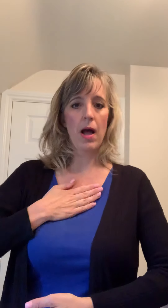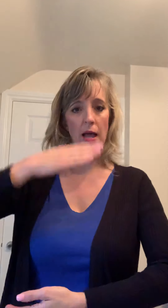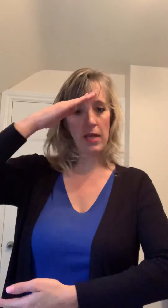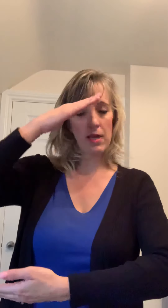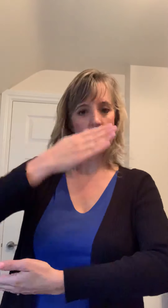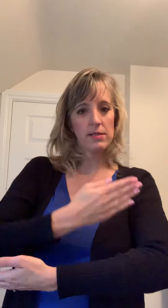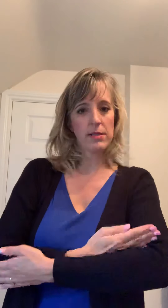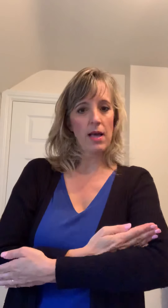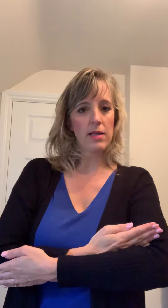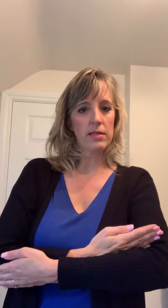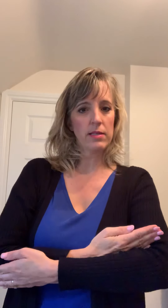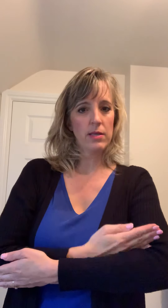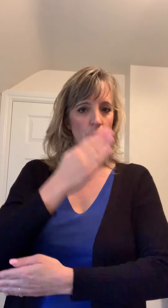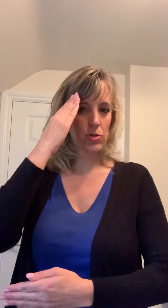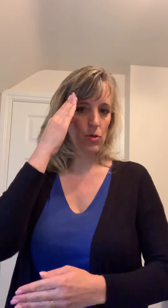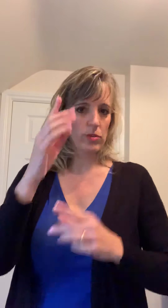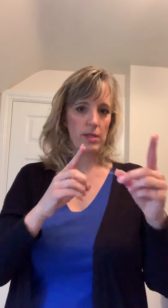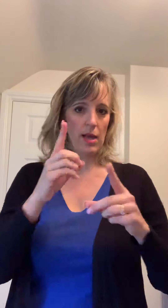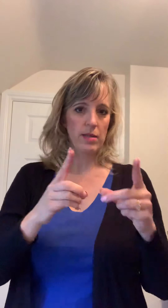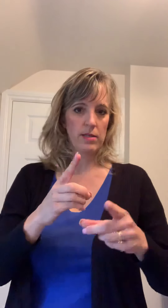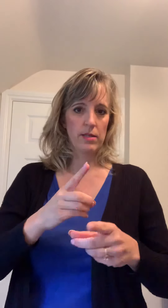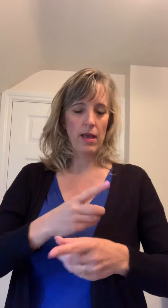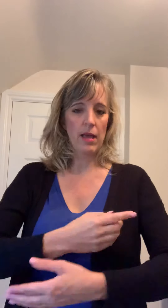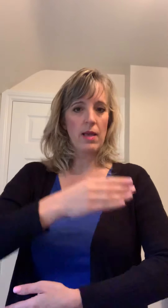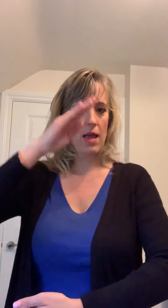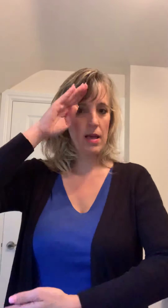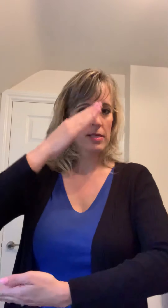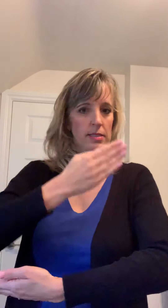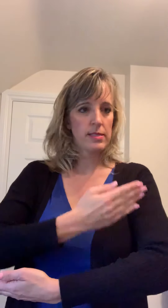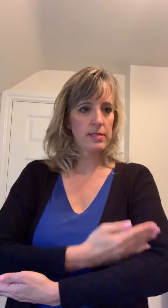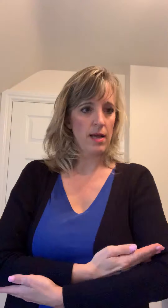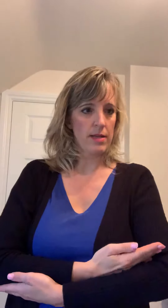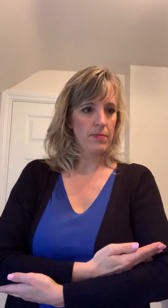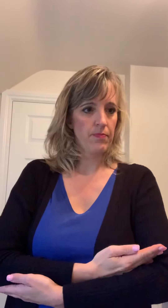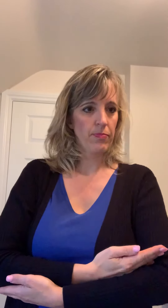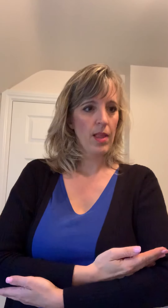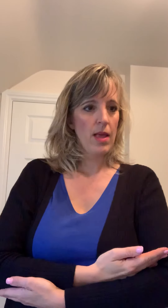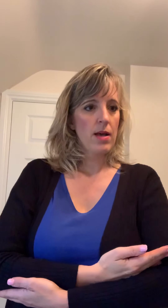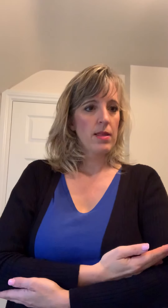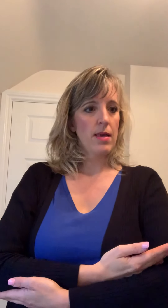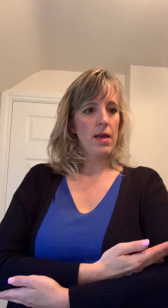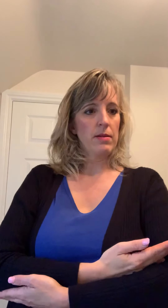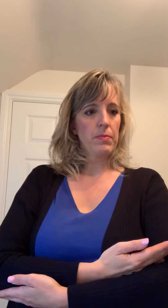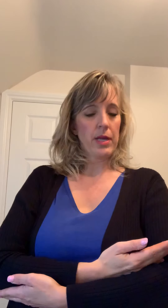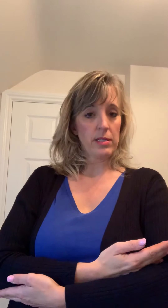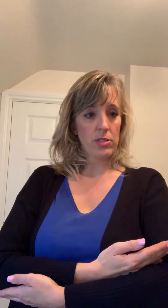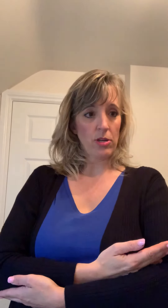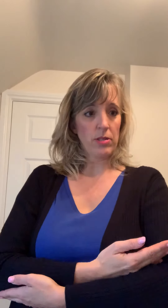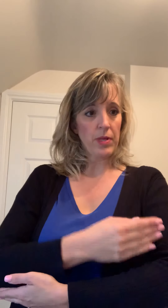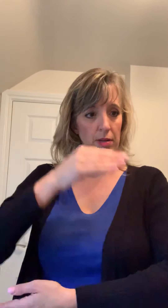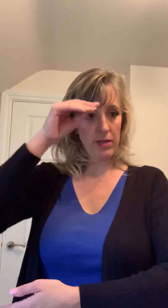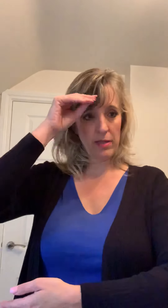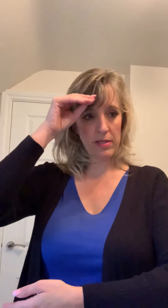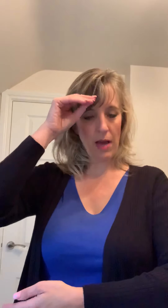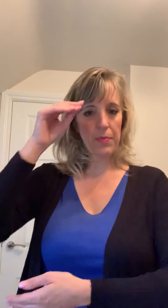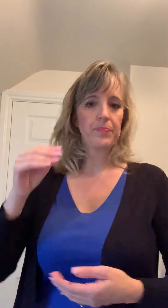my son, no sign, okay? Son. Then, because it starts up there at the top,